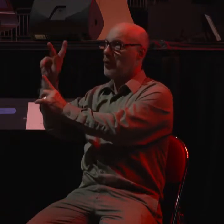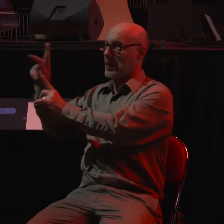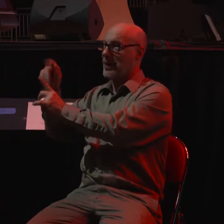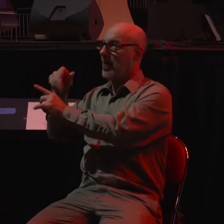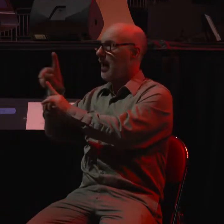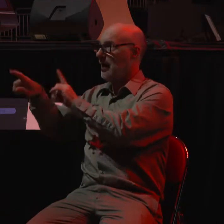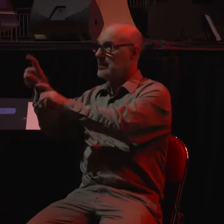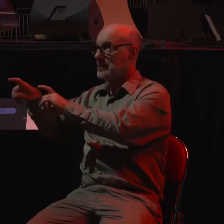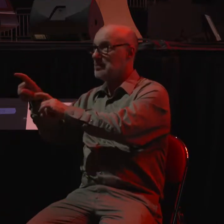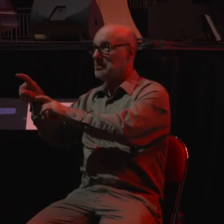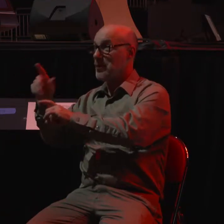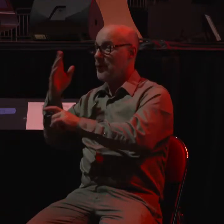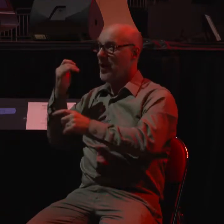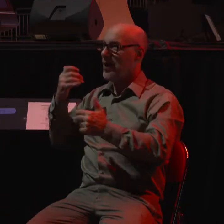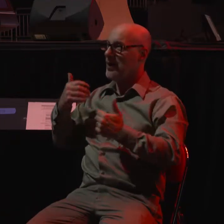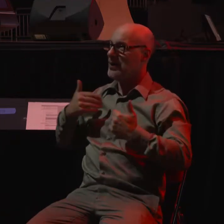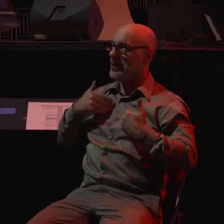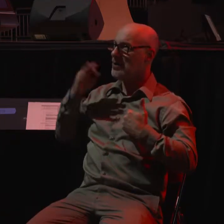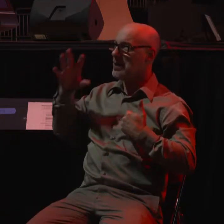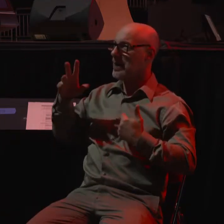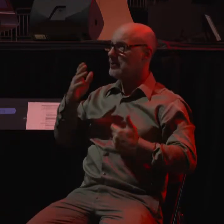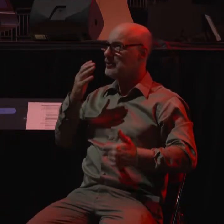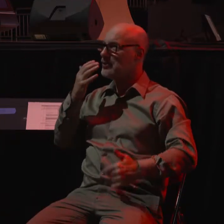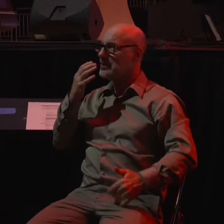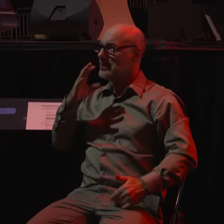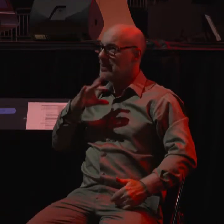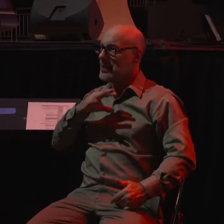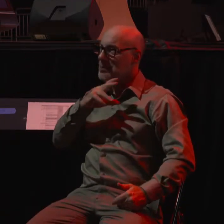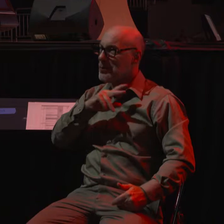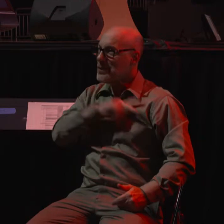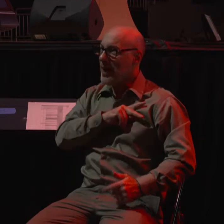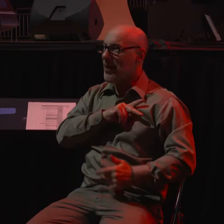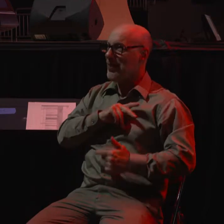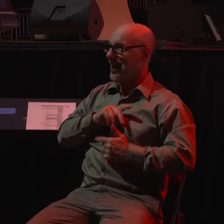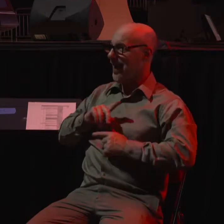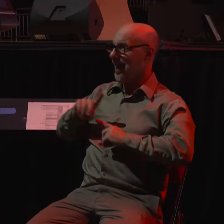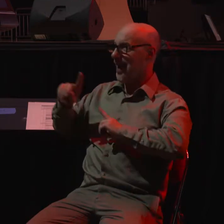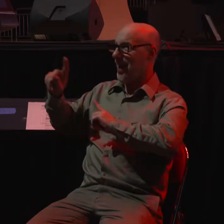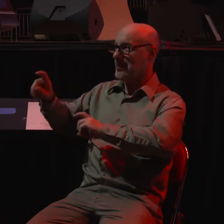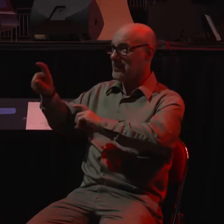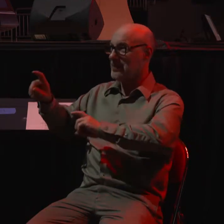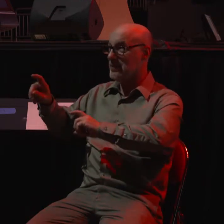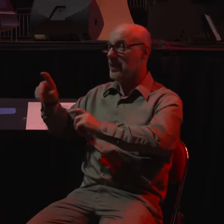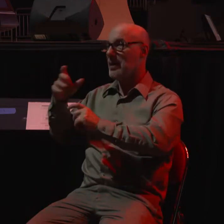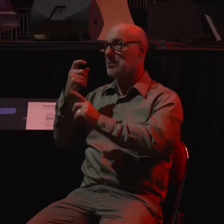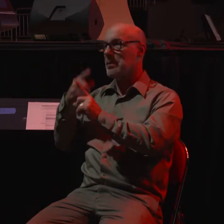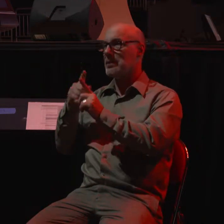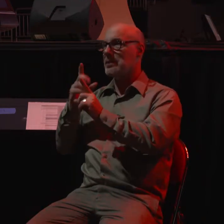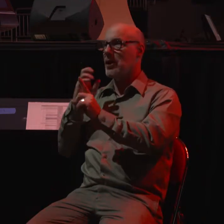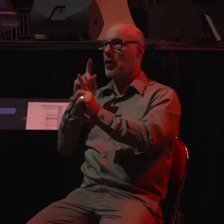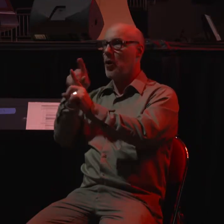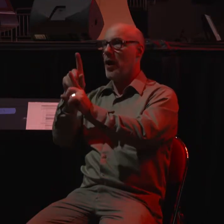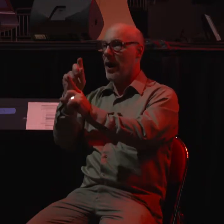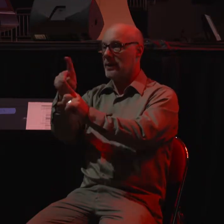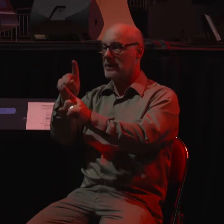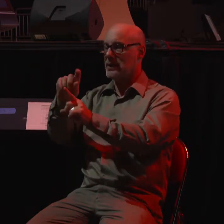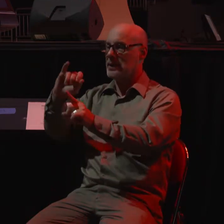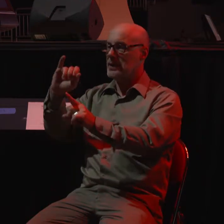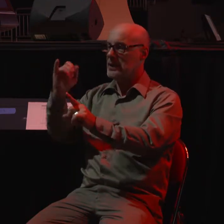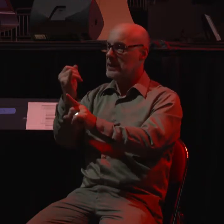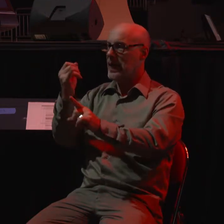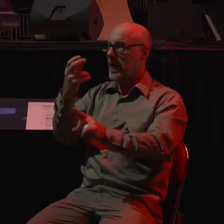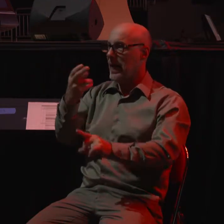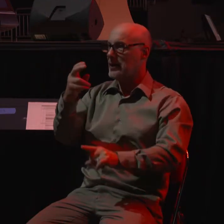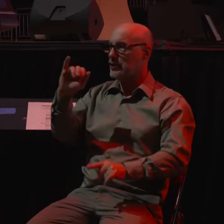minister, Martin Luther King Jr., and the very regal Joseph Harrison Jackson, J.H. Jackson, who